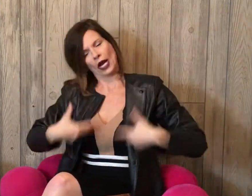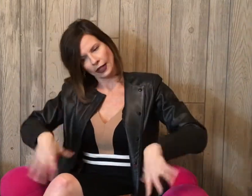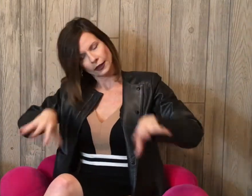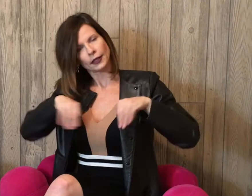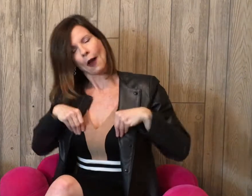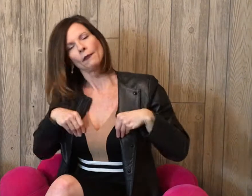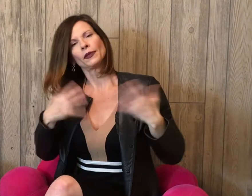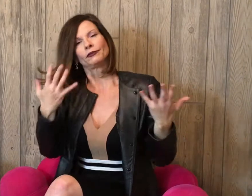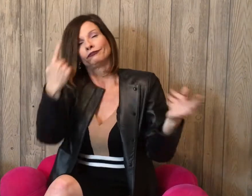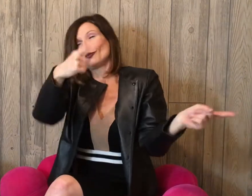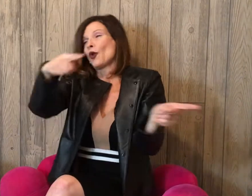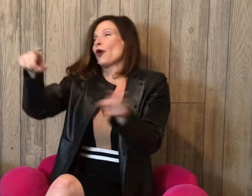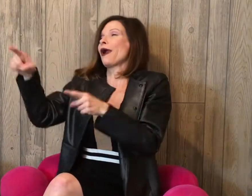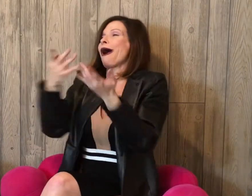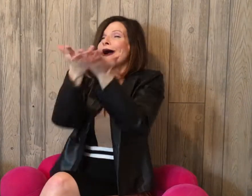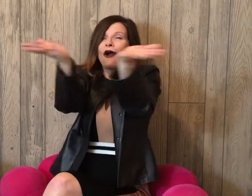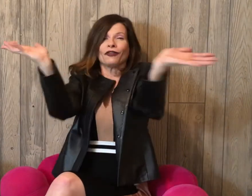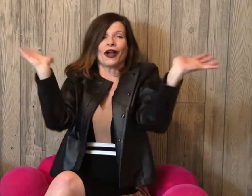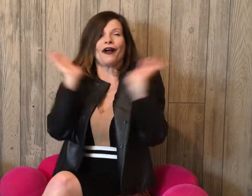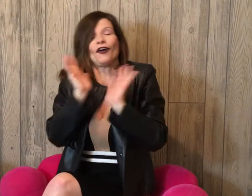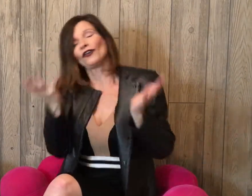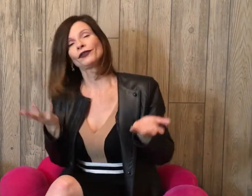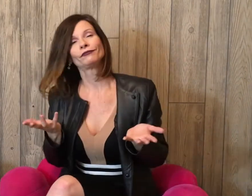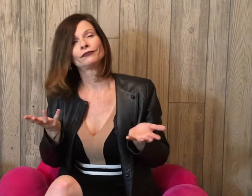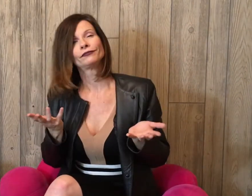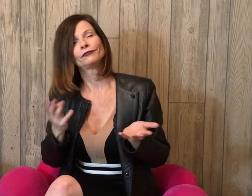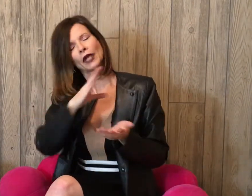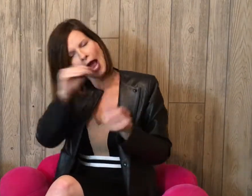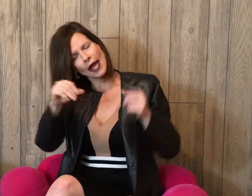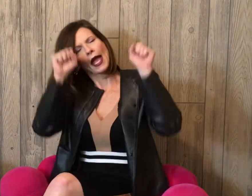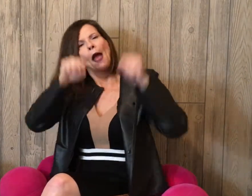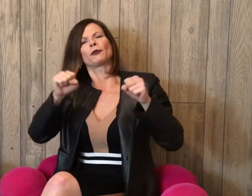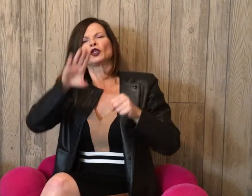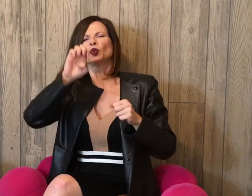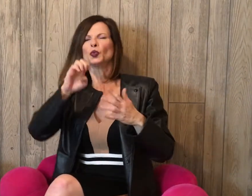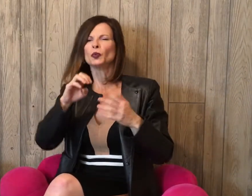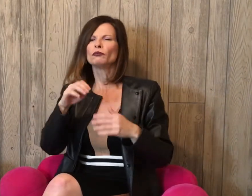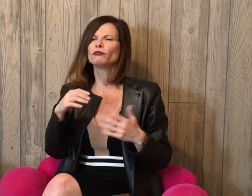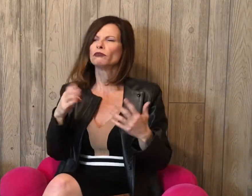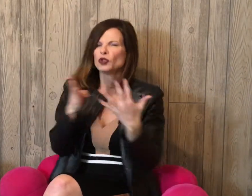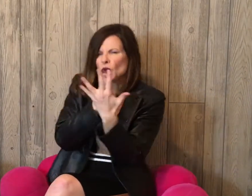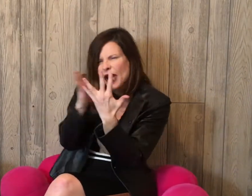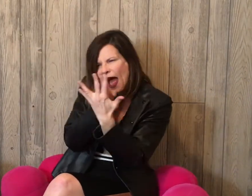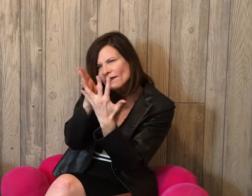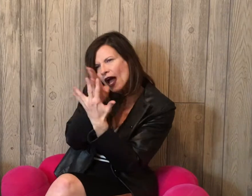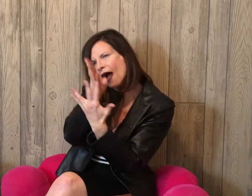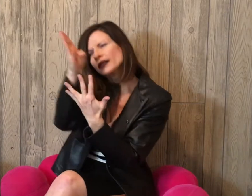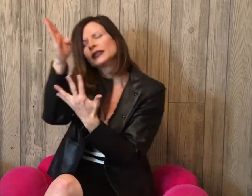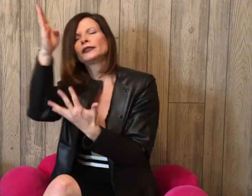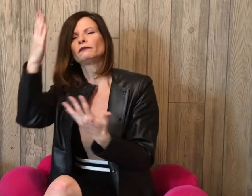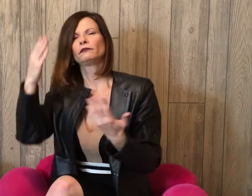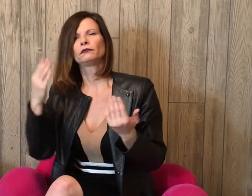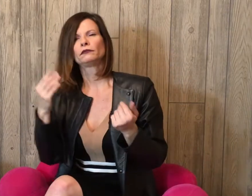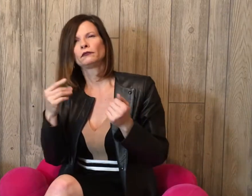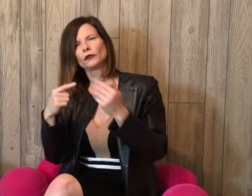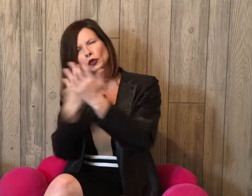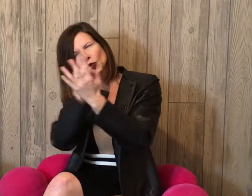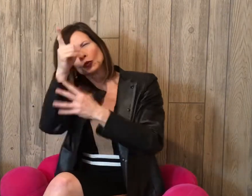That's when emotional intelligence is at a high level, accepting the things that are going on around us and being able to navigate it through it